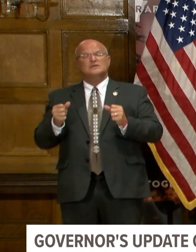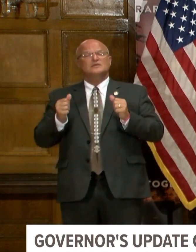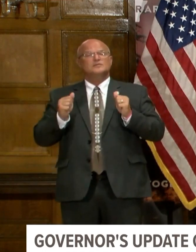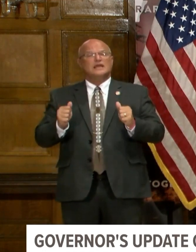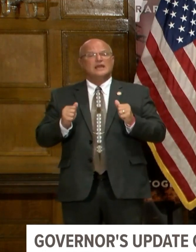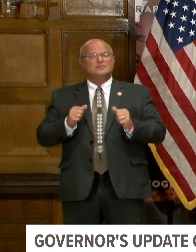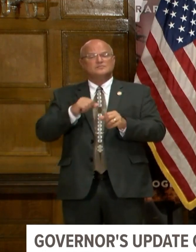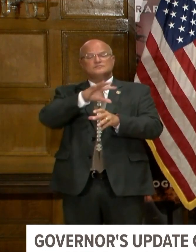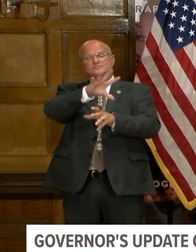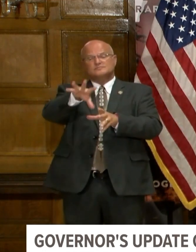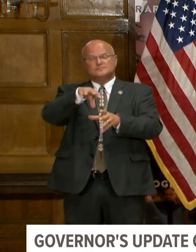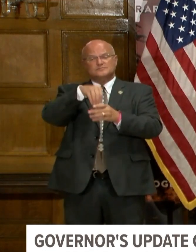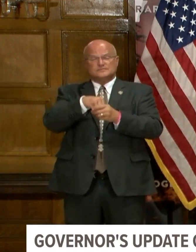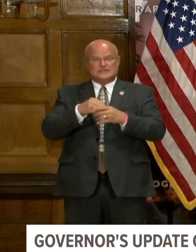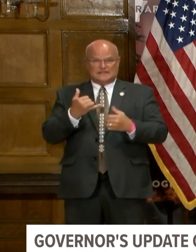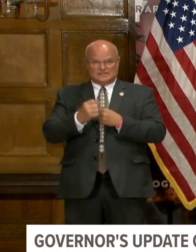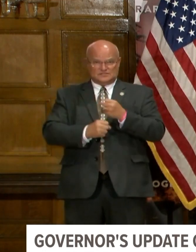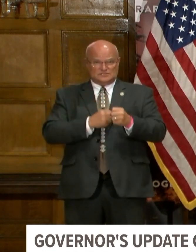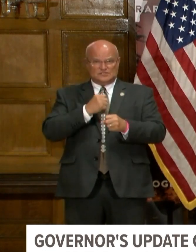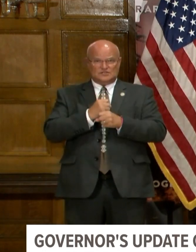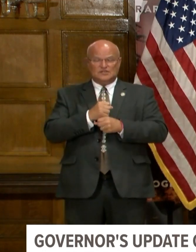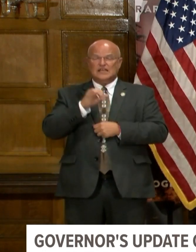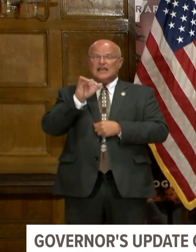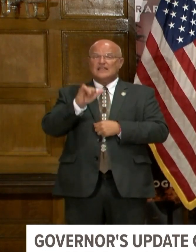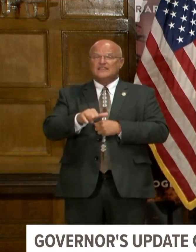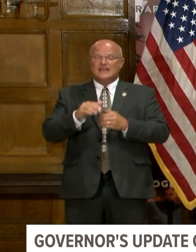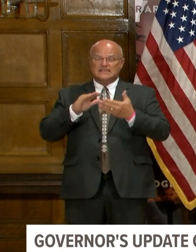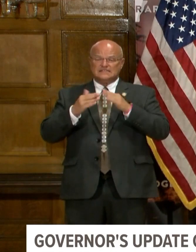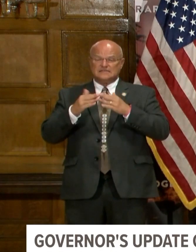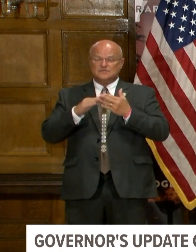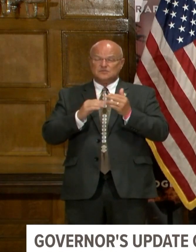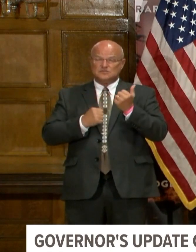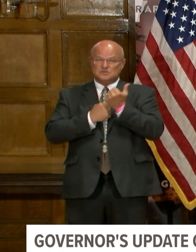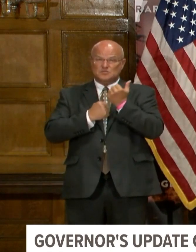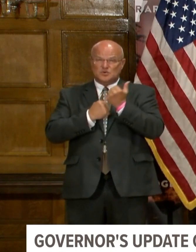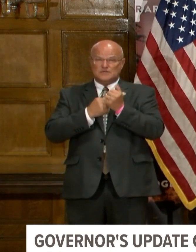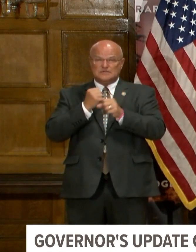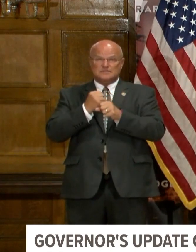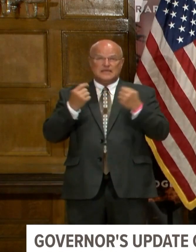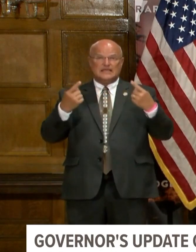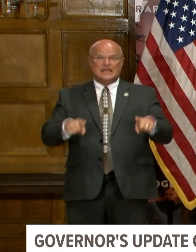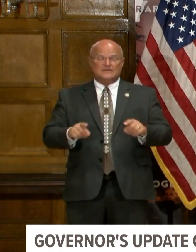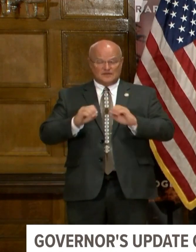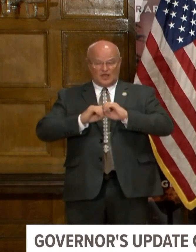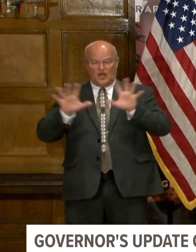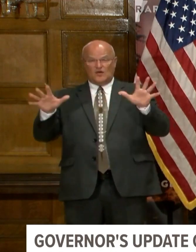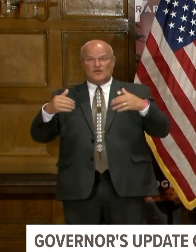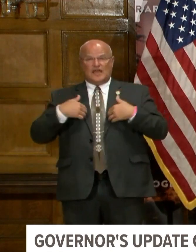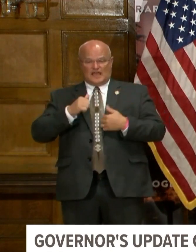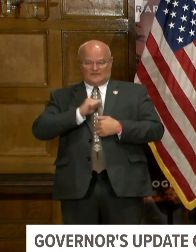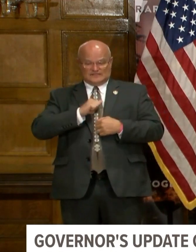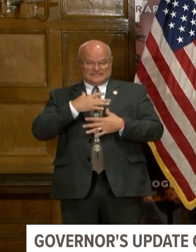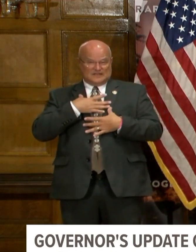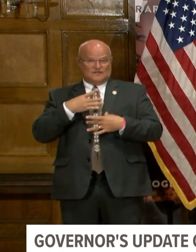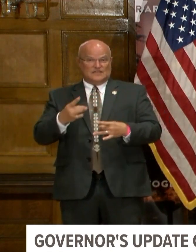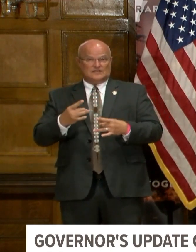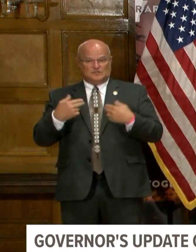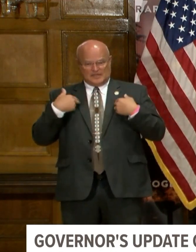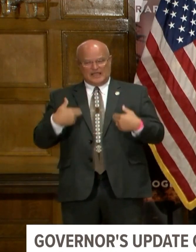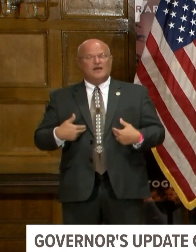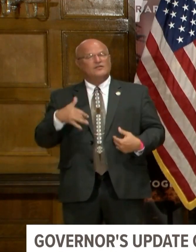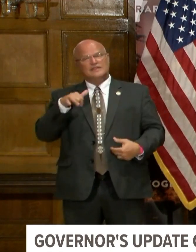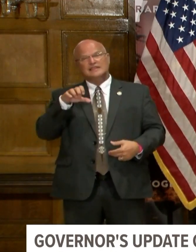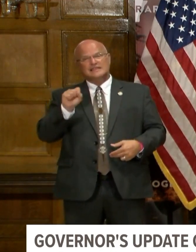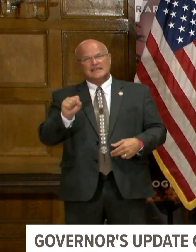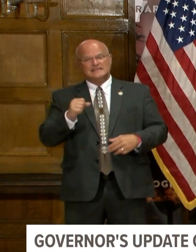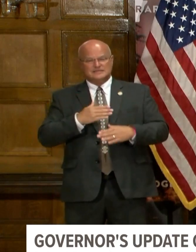able to participate this year. That takes community support to make that happen. Obviously, we have a self-interest to be healthy